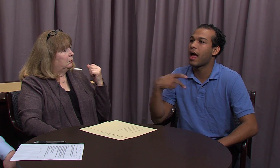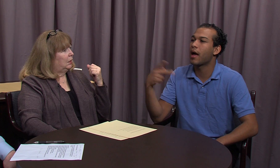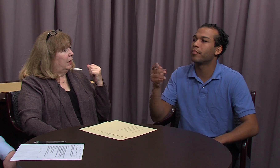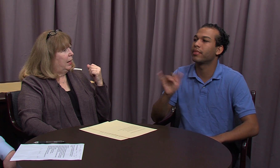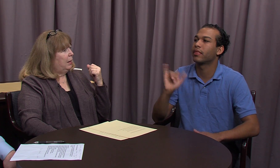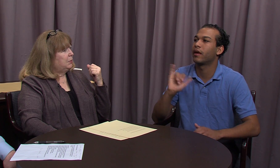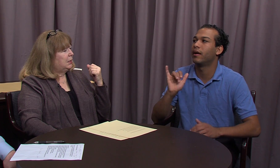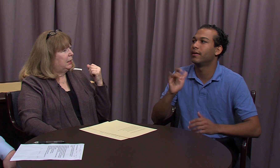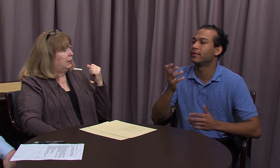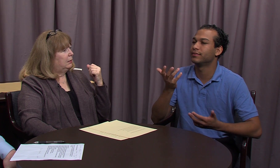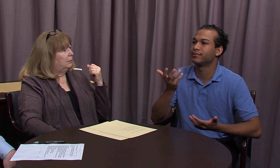Apps like,